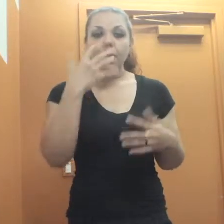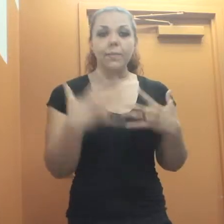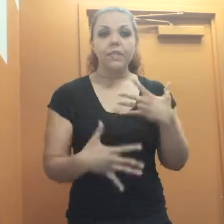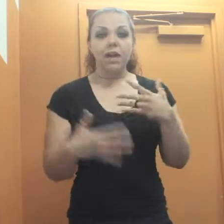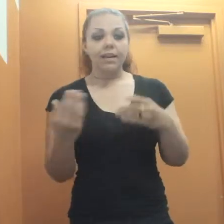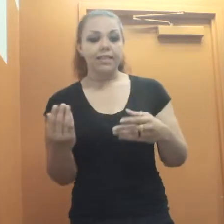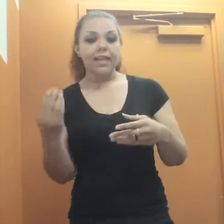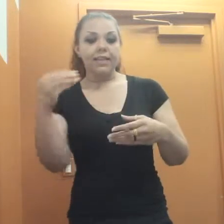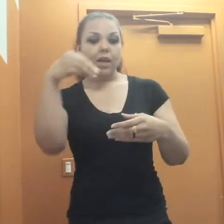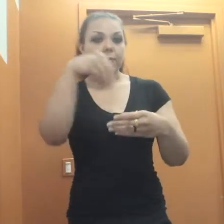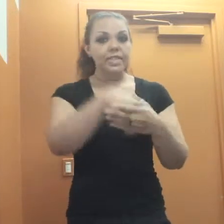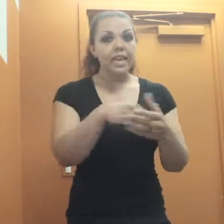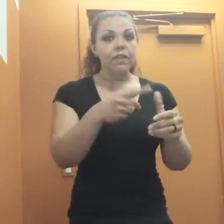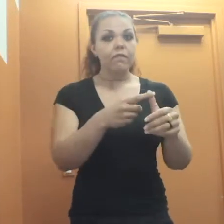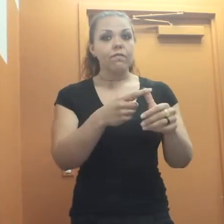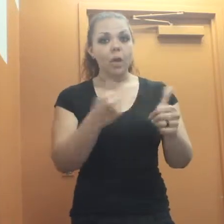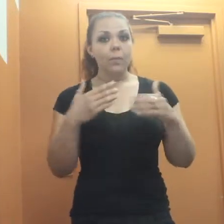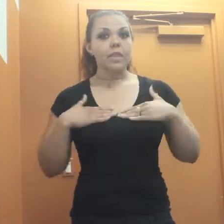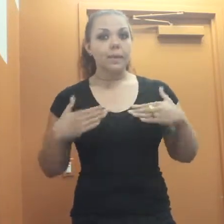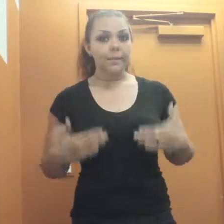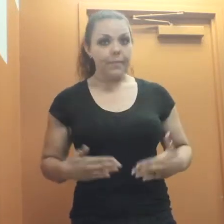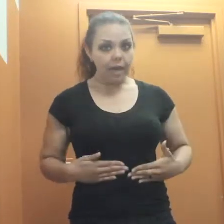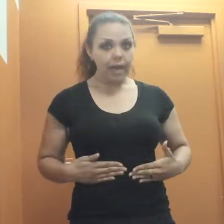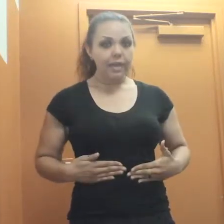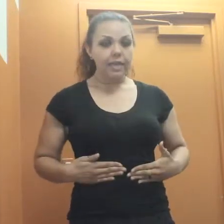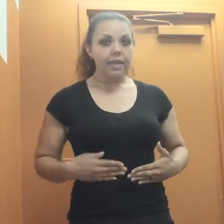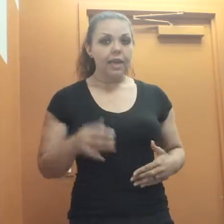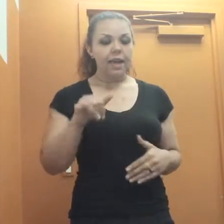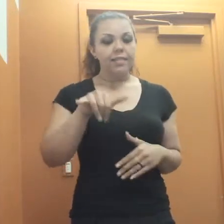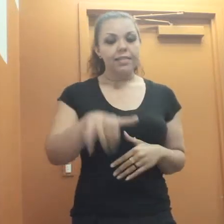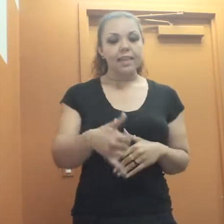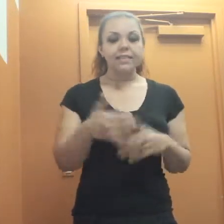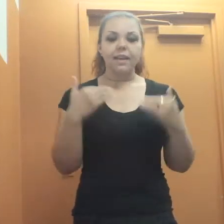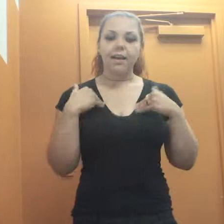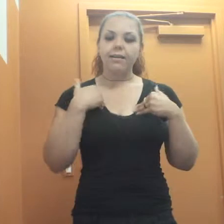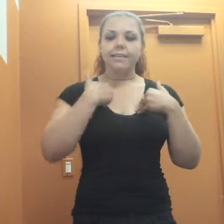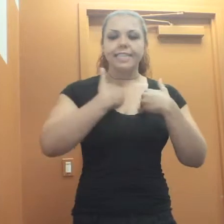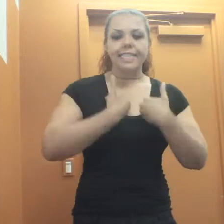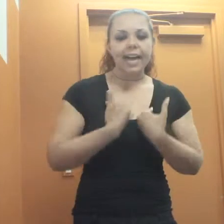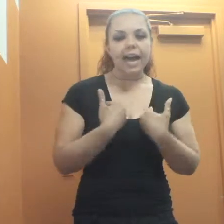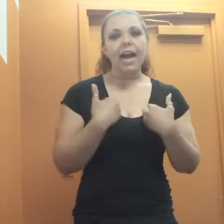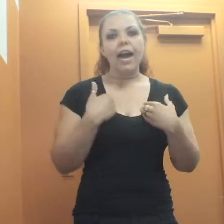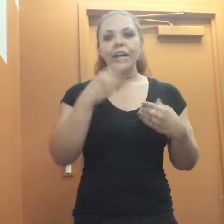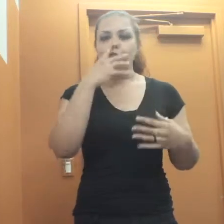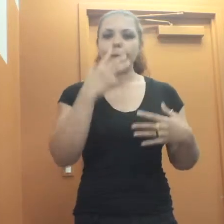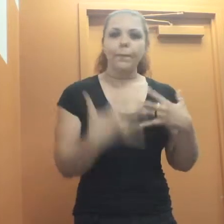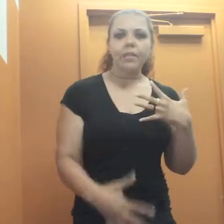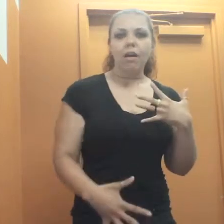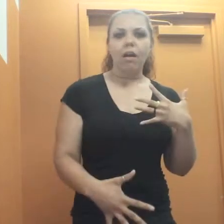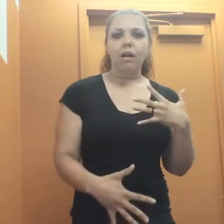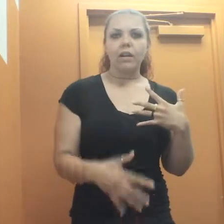your body, and that's tired blood that's really getting rid of carbon